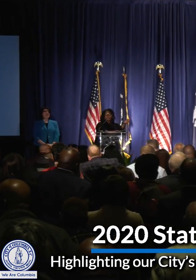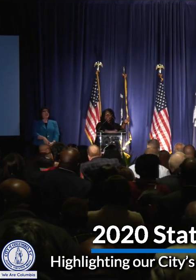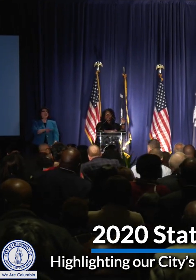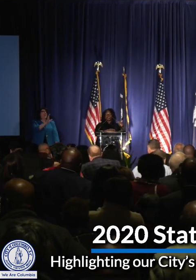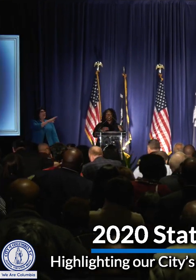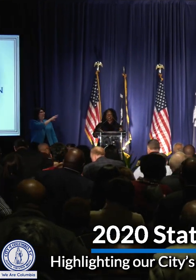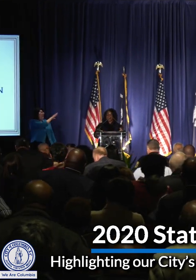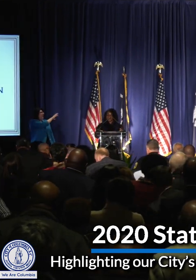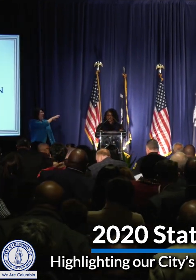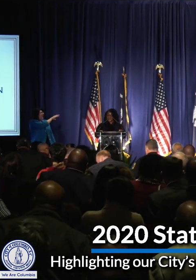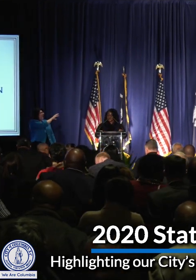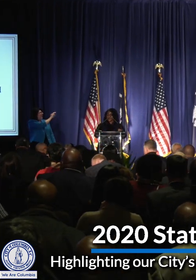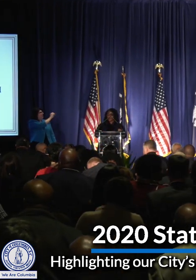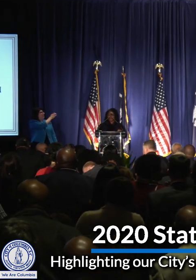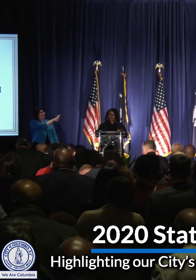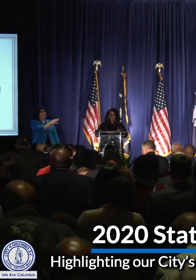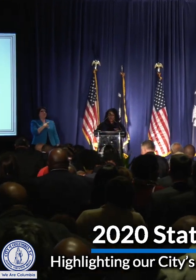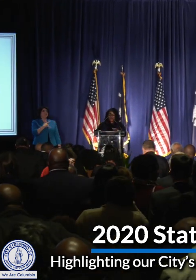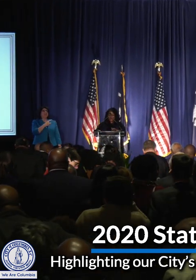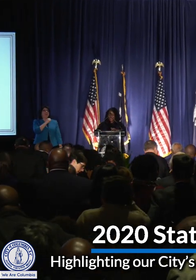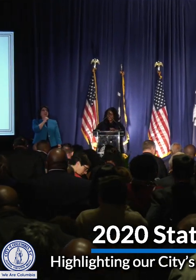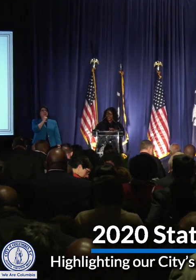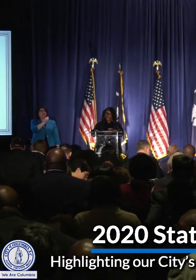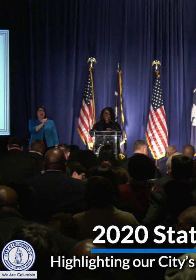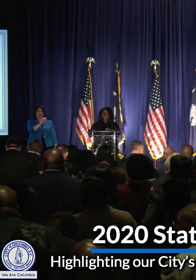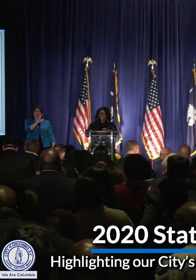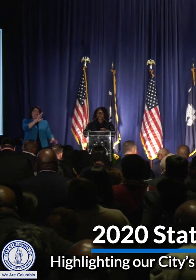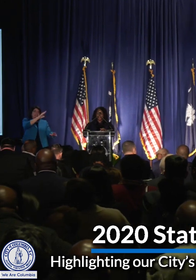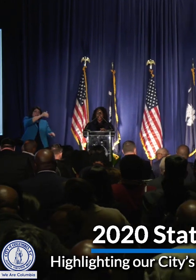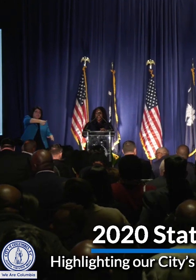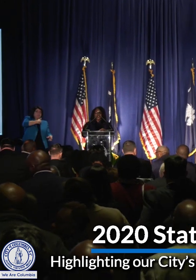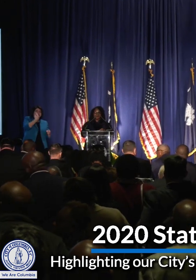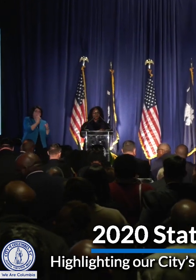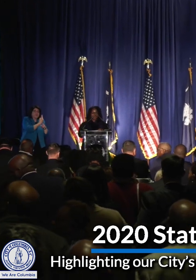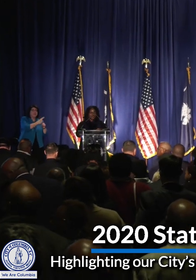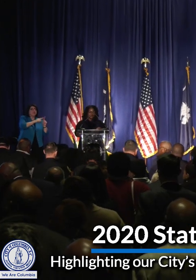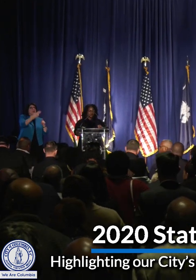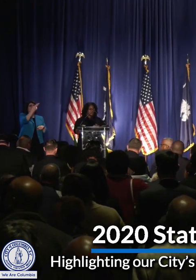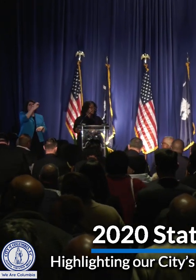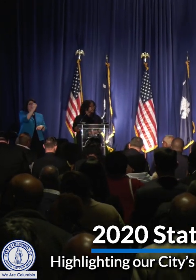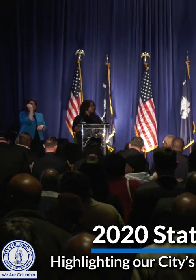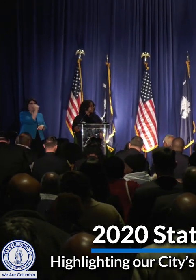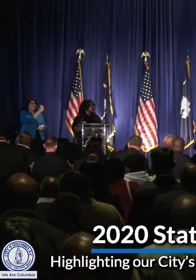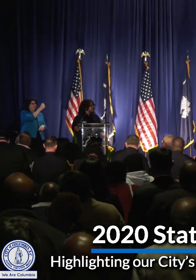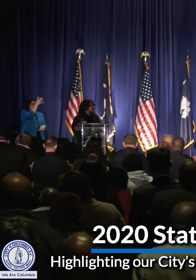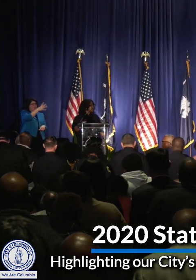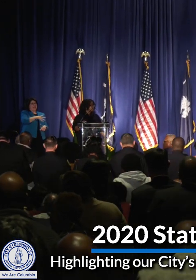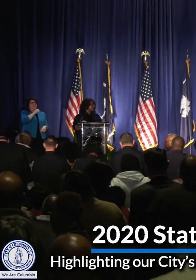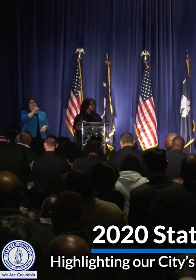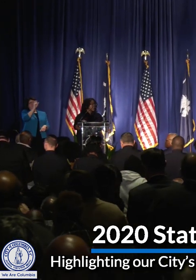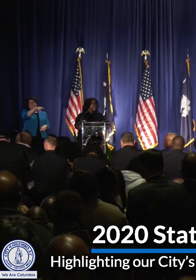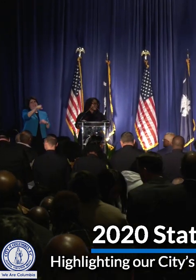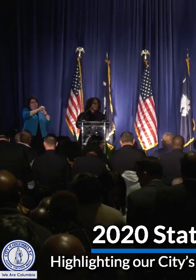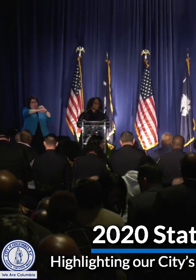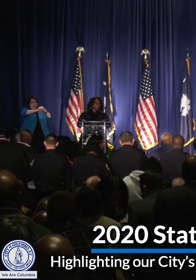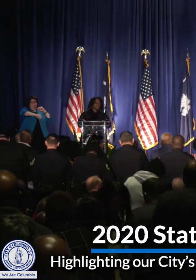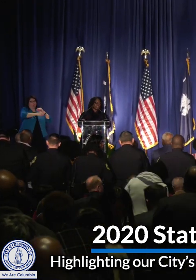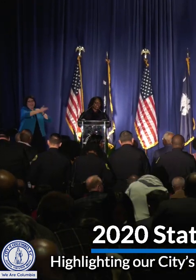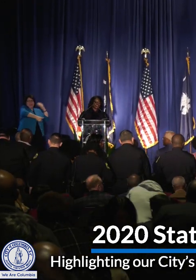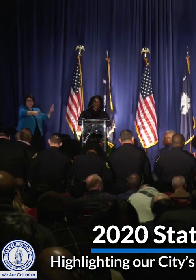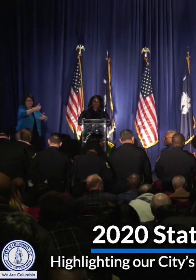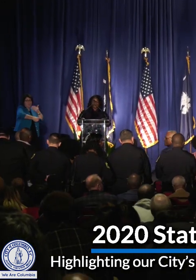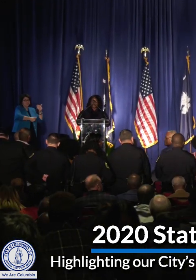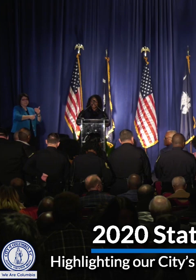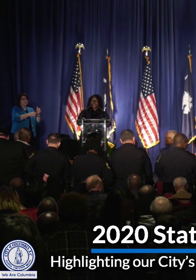Mayor Benjamin, I felt like I didn't give him a proper introduction, but he's a man who needs no introduction. We have a lot